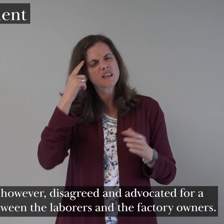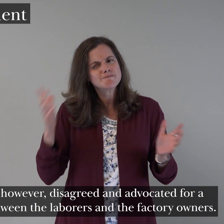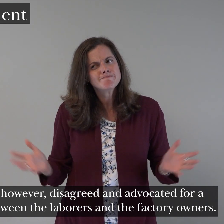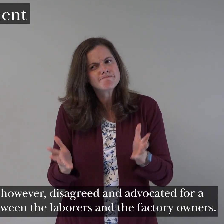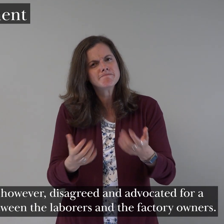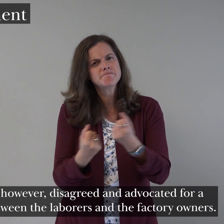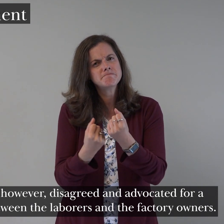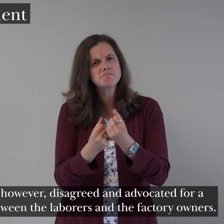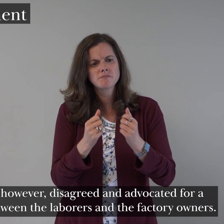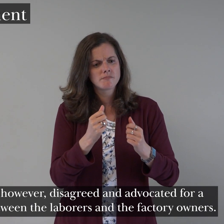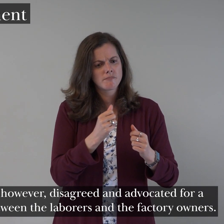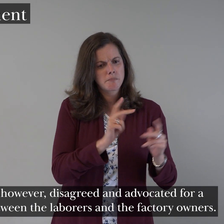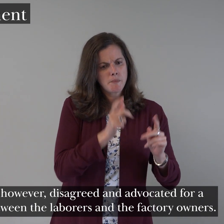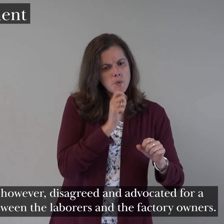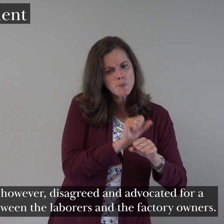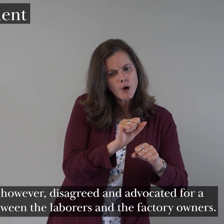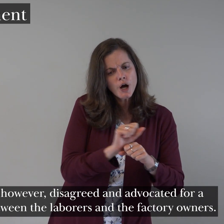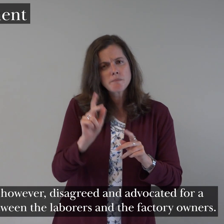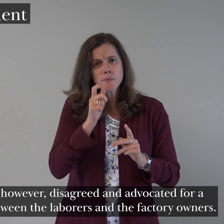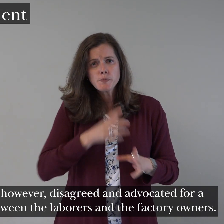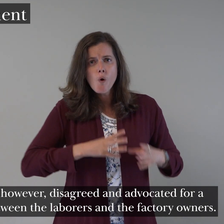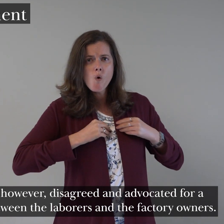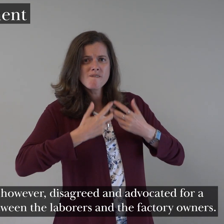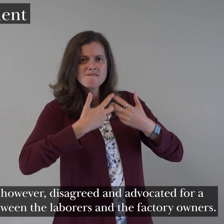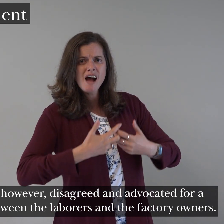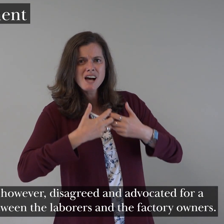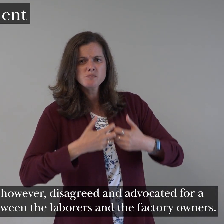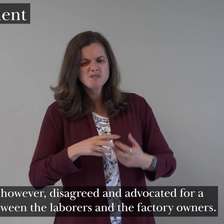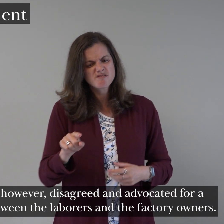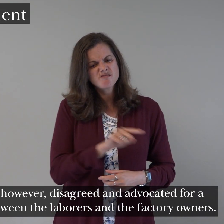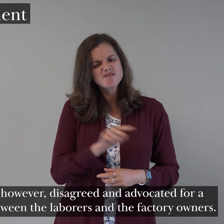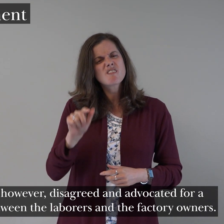advocated for a just balance between the laborers and the factory owners